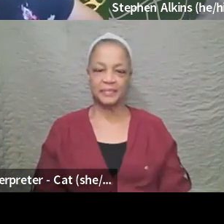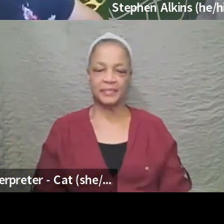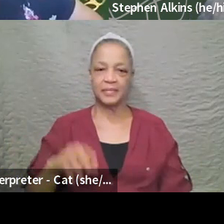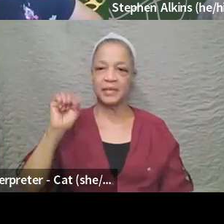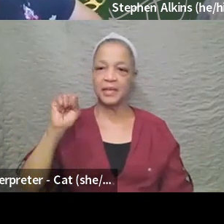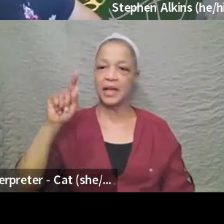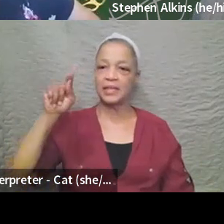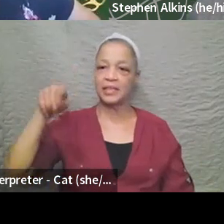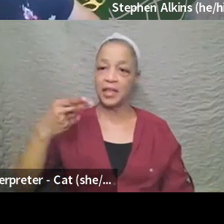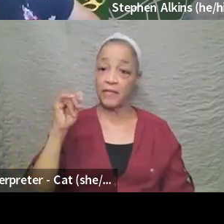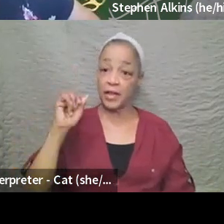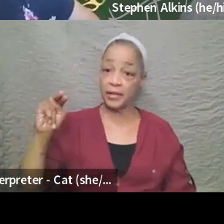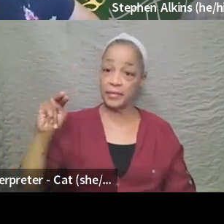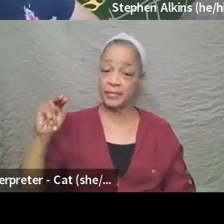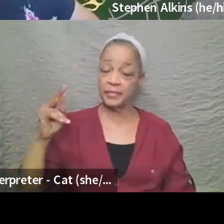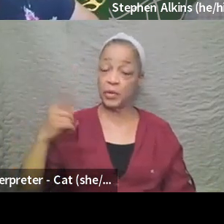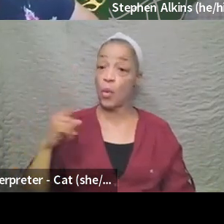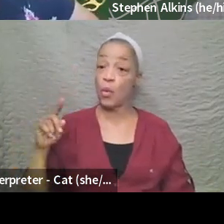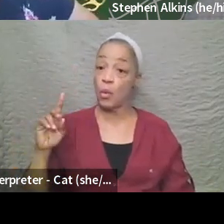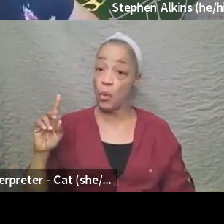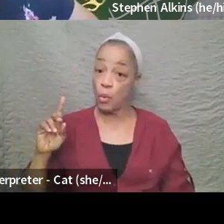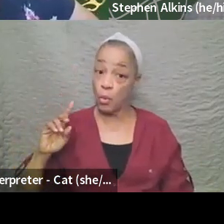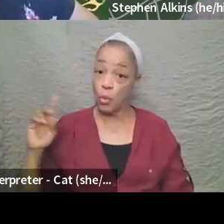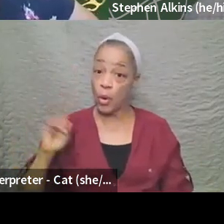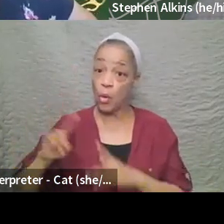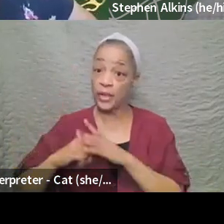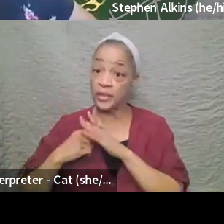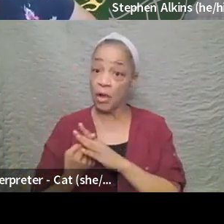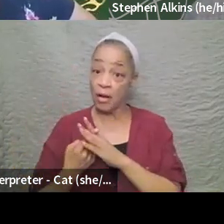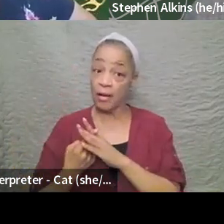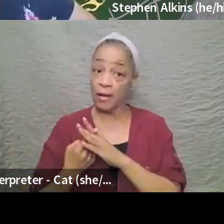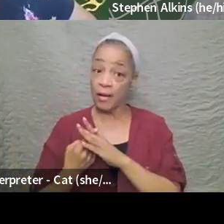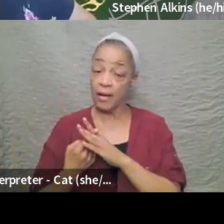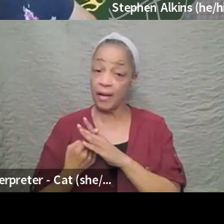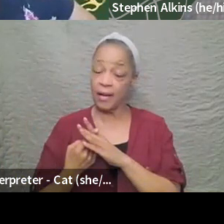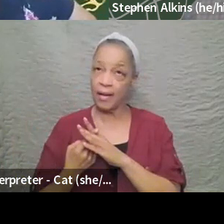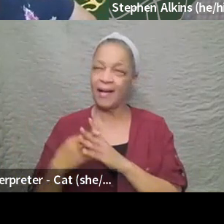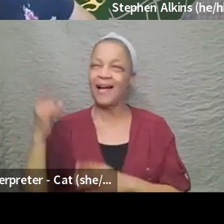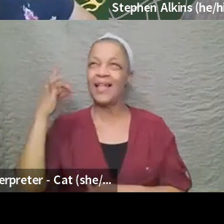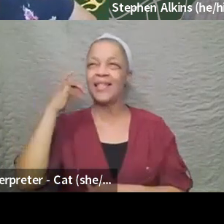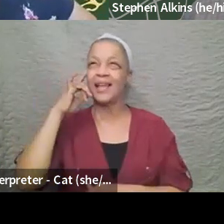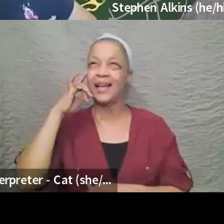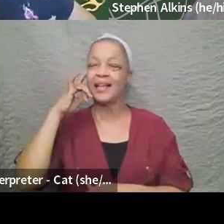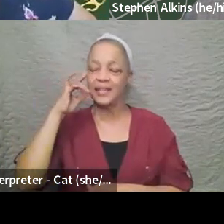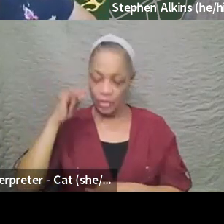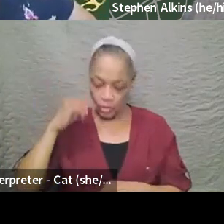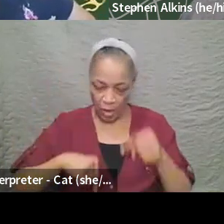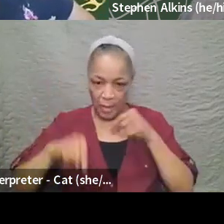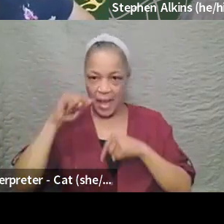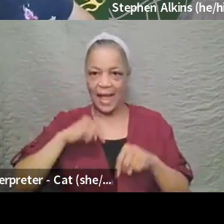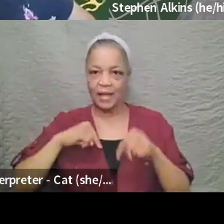I mean, I can say where we started, and I think this is going back to the